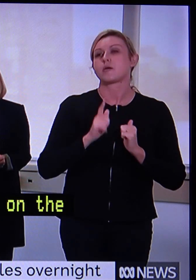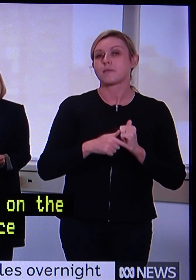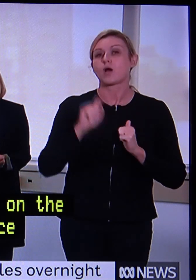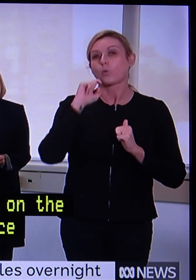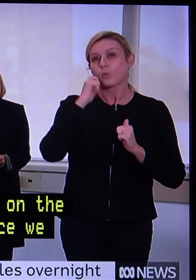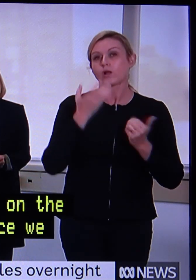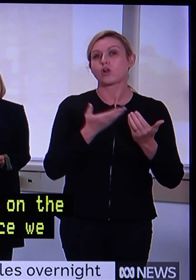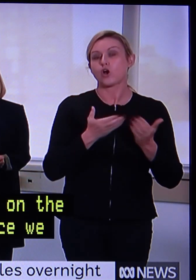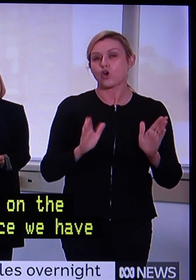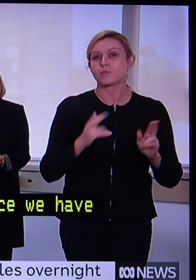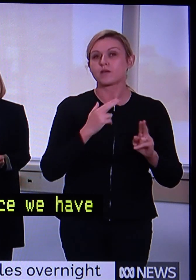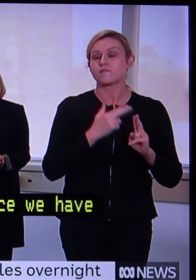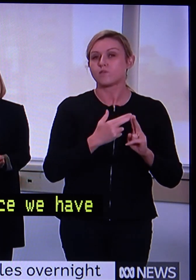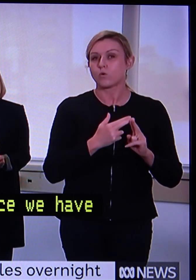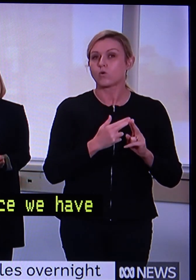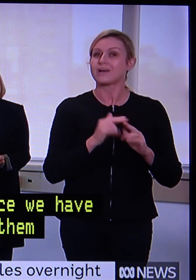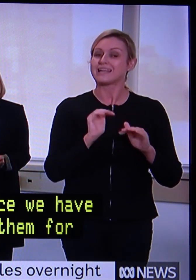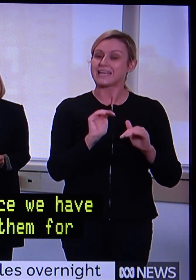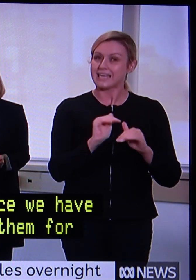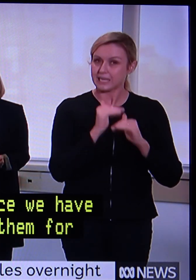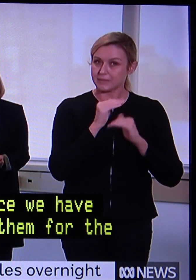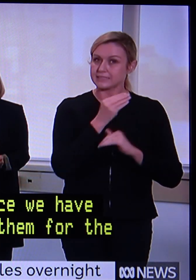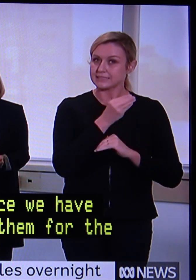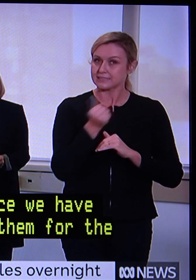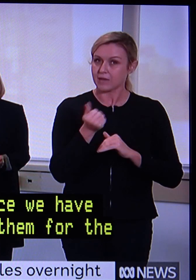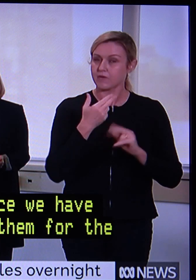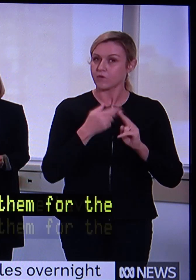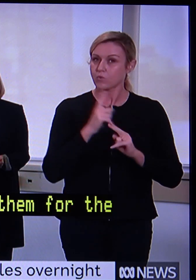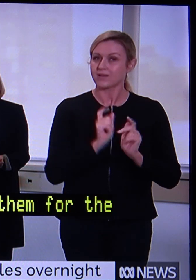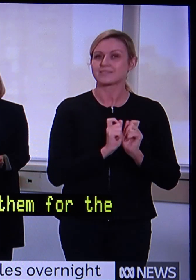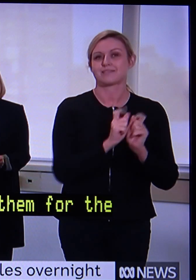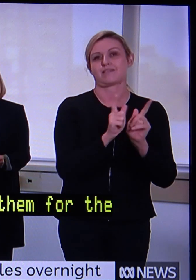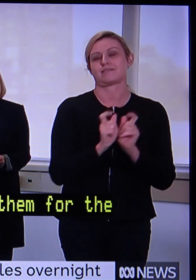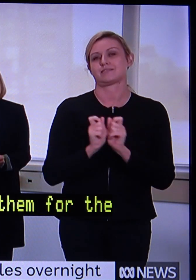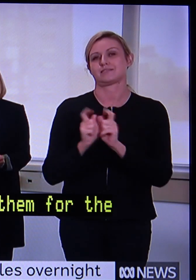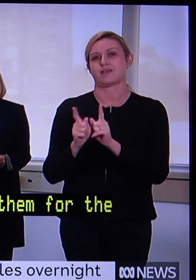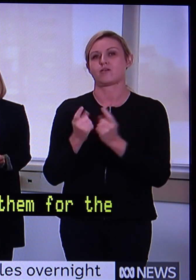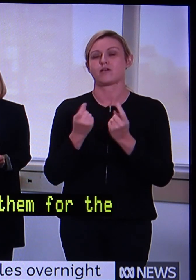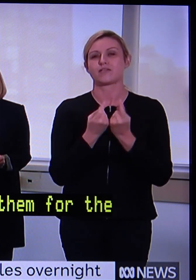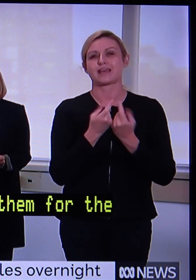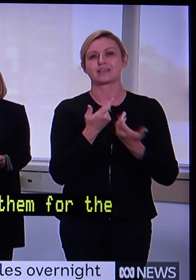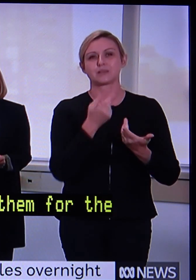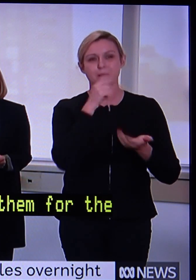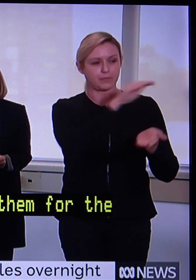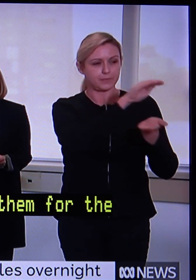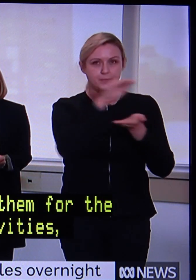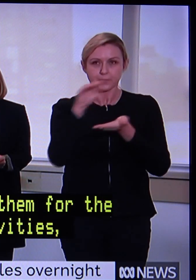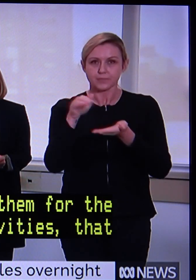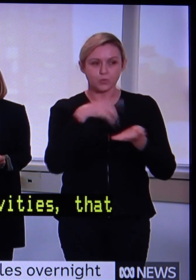purposes of limited activities, that is the retail items that people like to buy from these